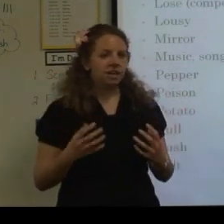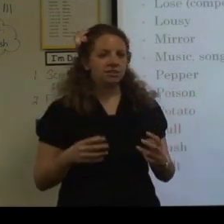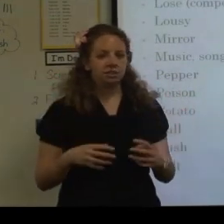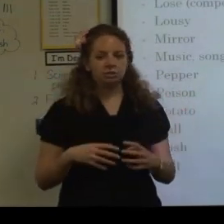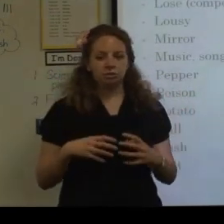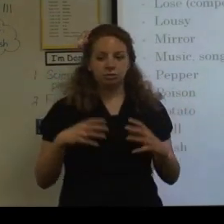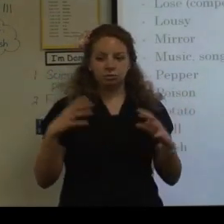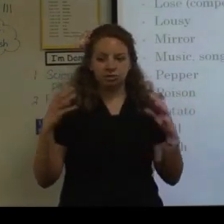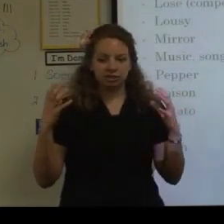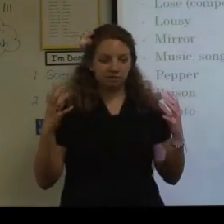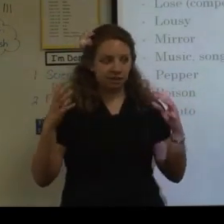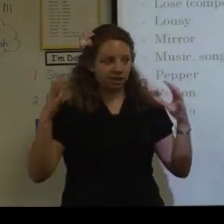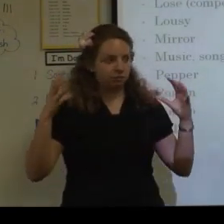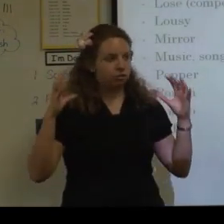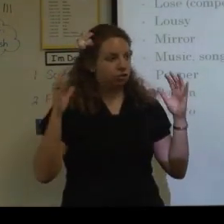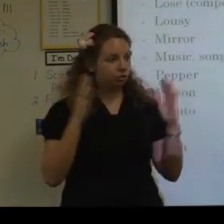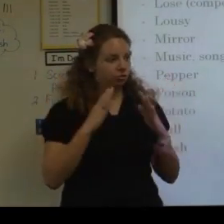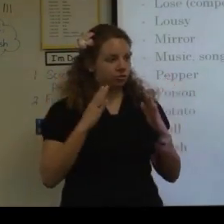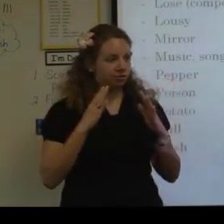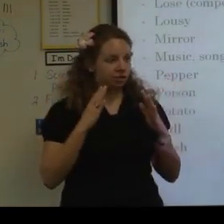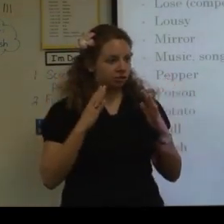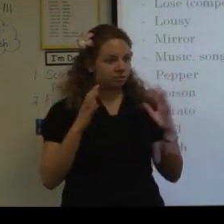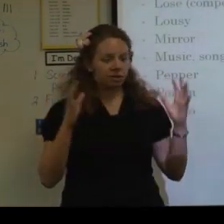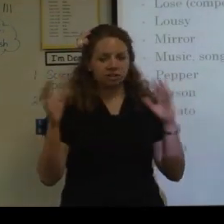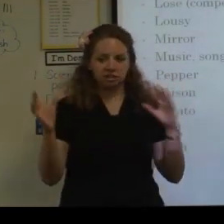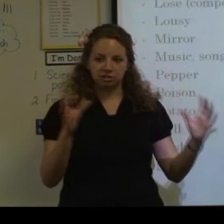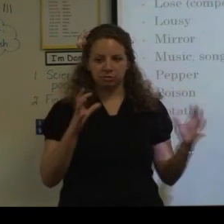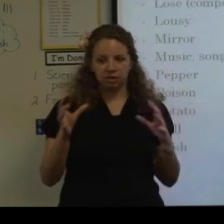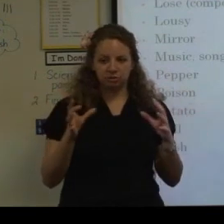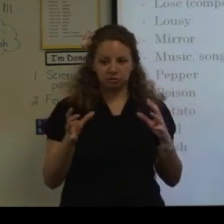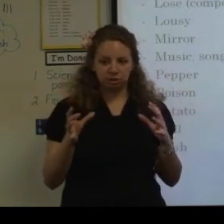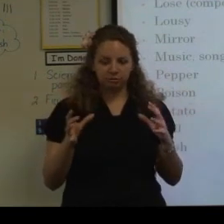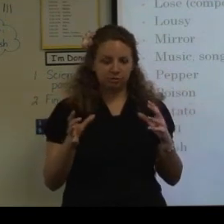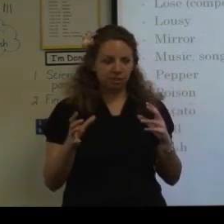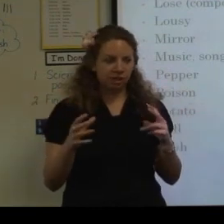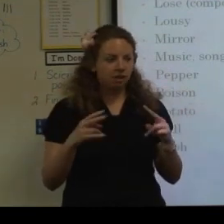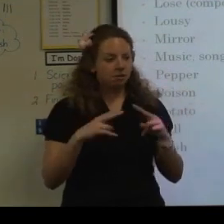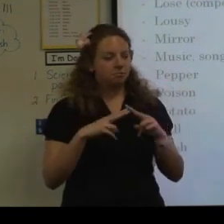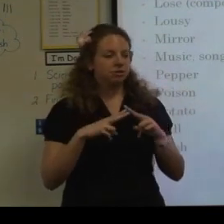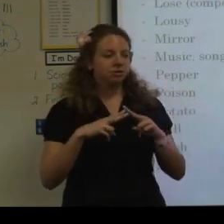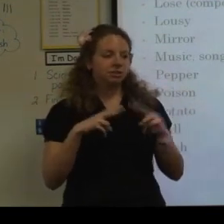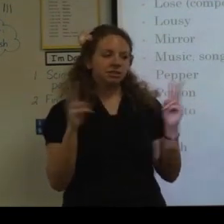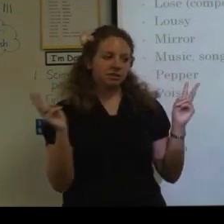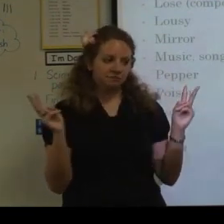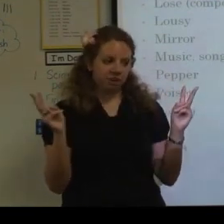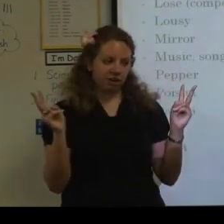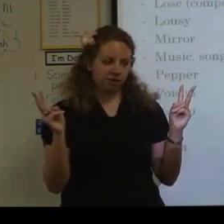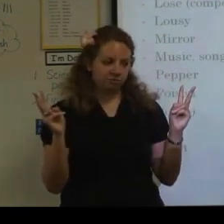that, then you don't use the sign very. You would just show your facial expressions and the way that you describe something. But there is the sign very.